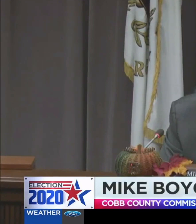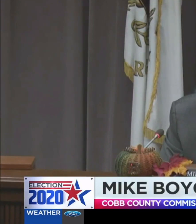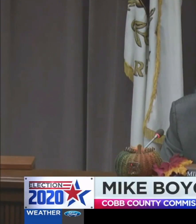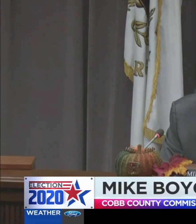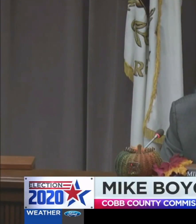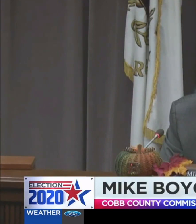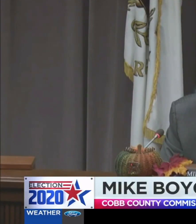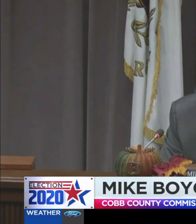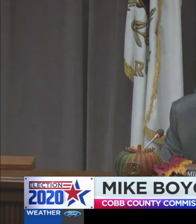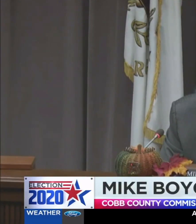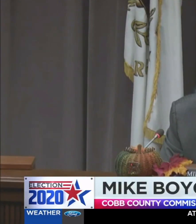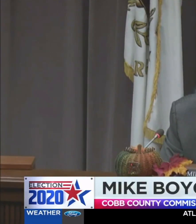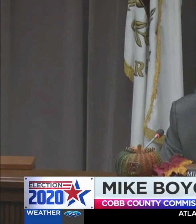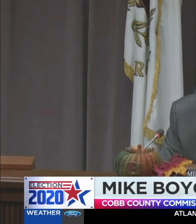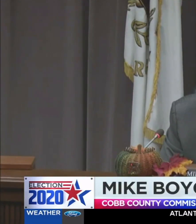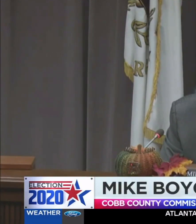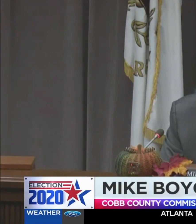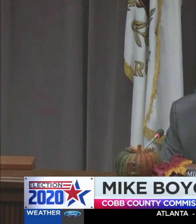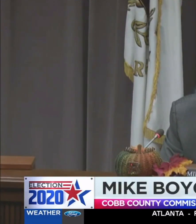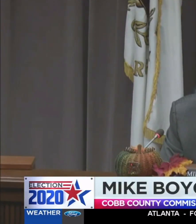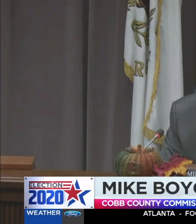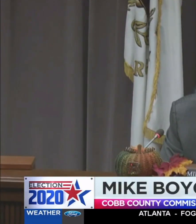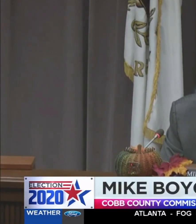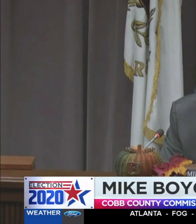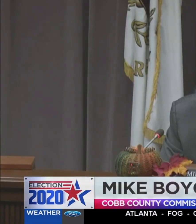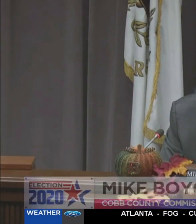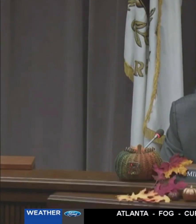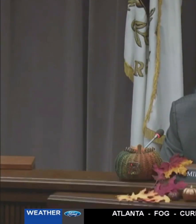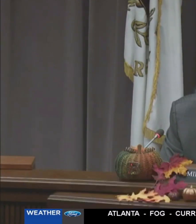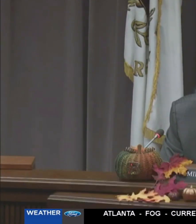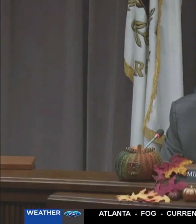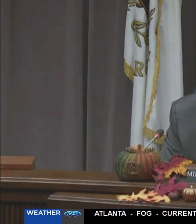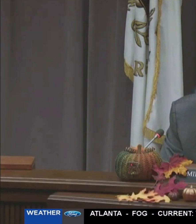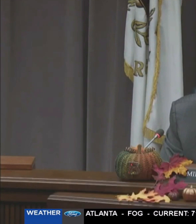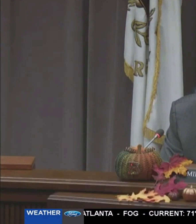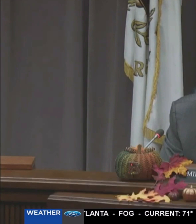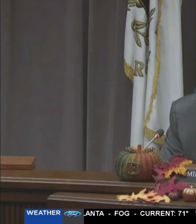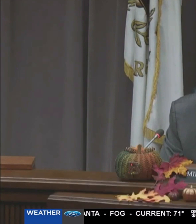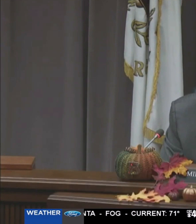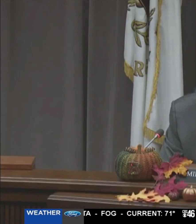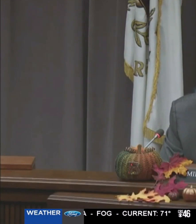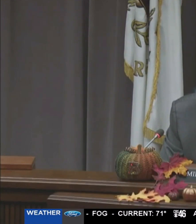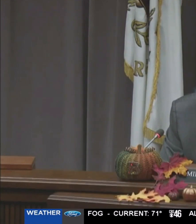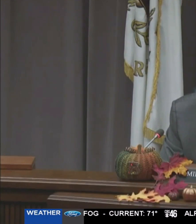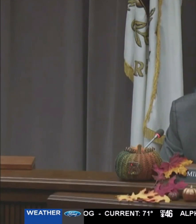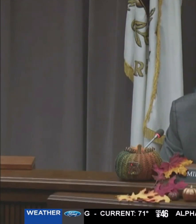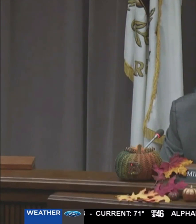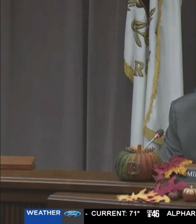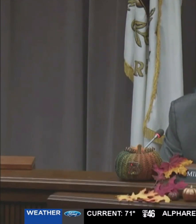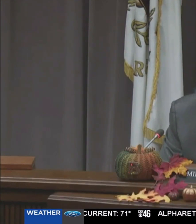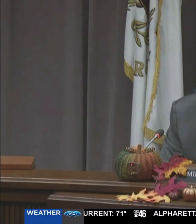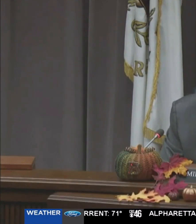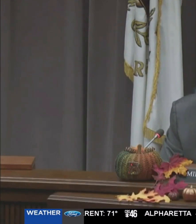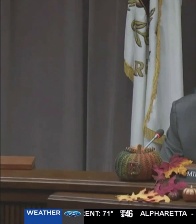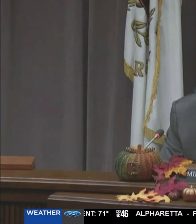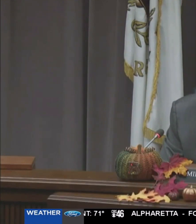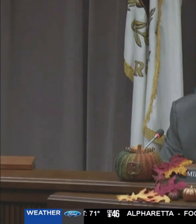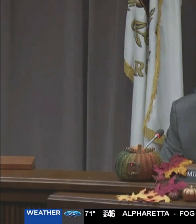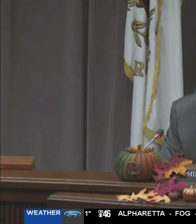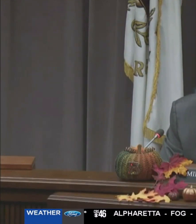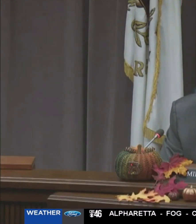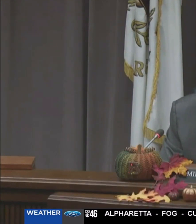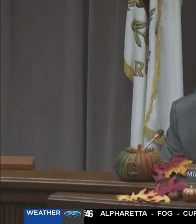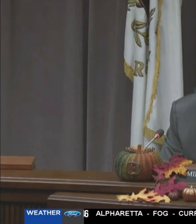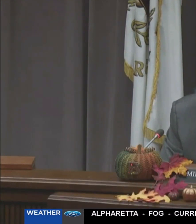complained about the results of the election, and yet 4 years later we have people who question the integrity of the voting process because they lost. That